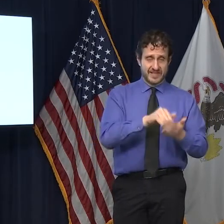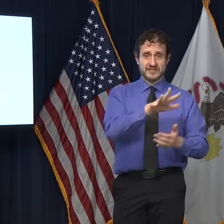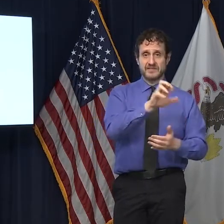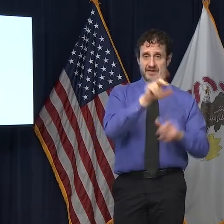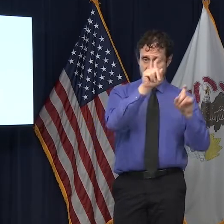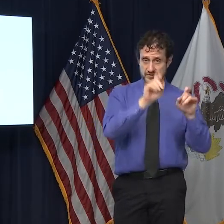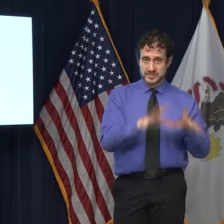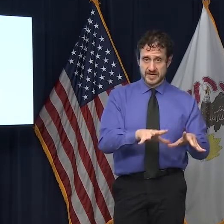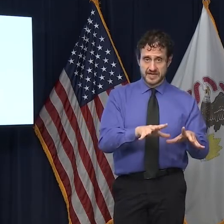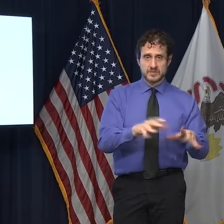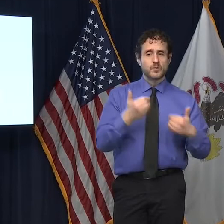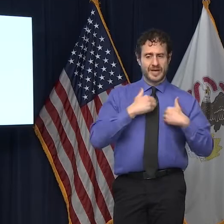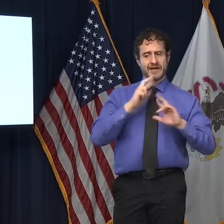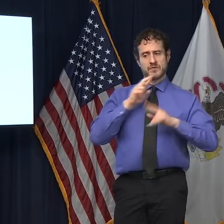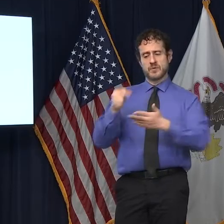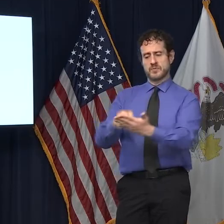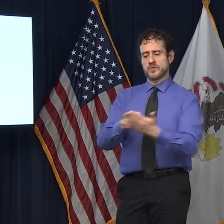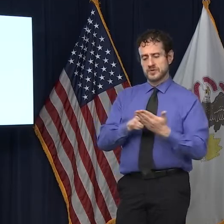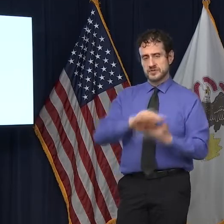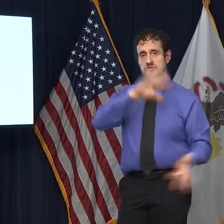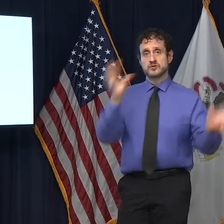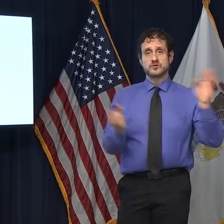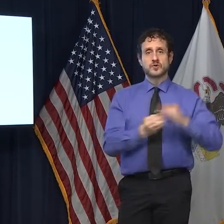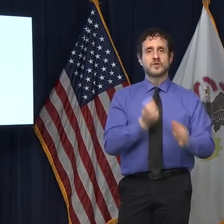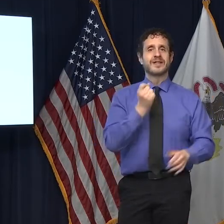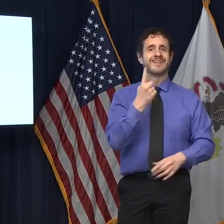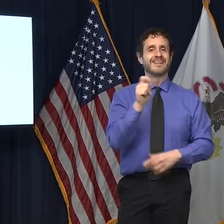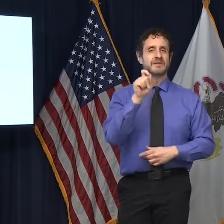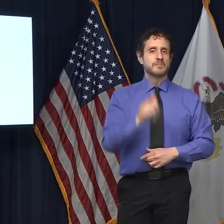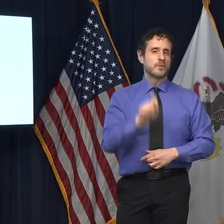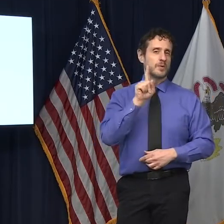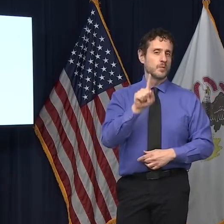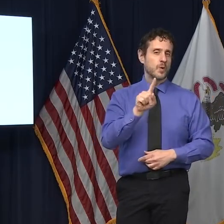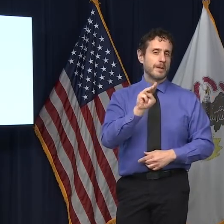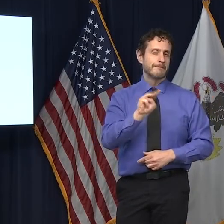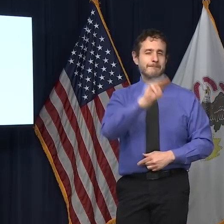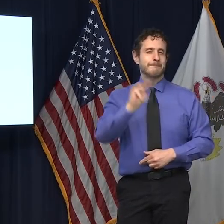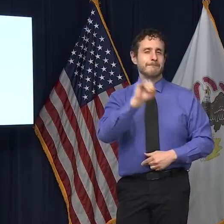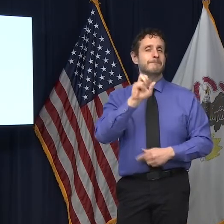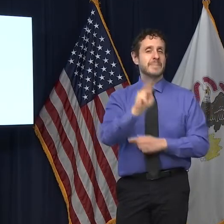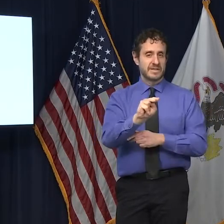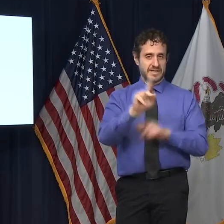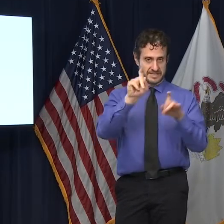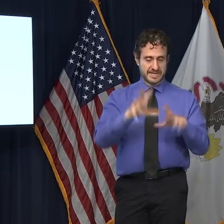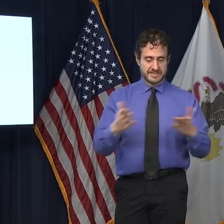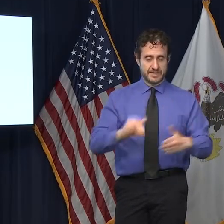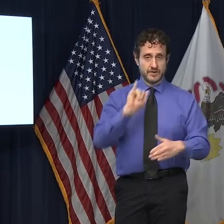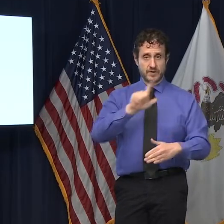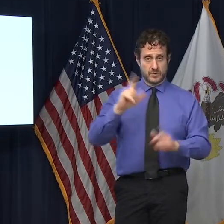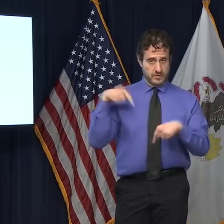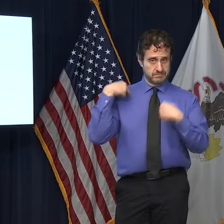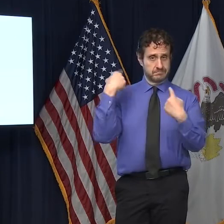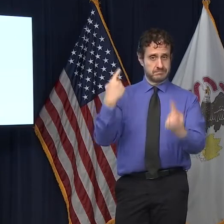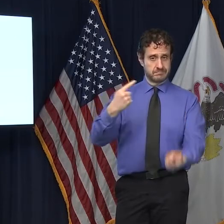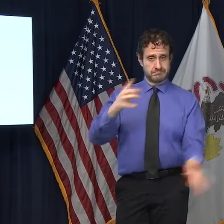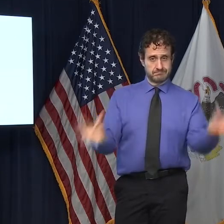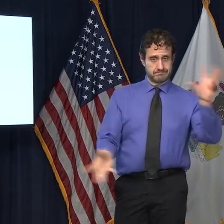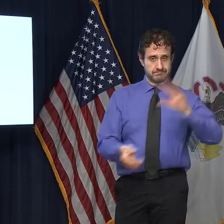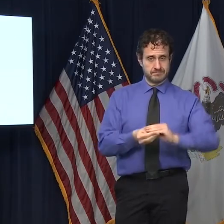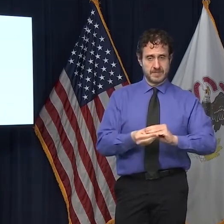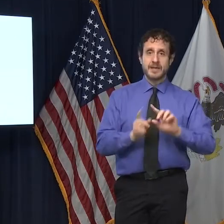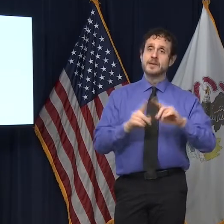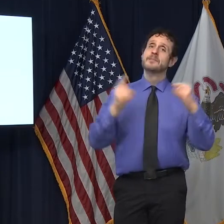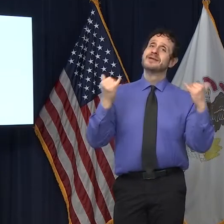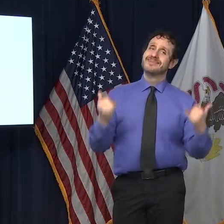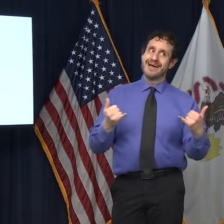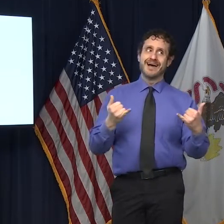were reported for a total of over 11.1 million tests in Illinois. But as we spend more time indoors